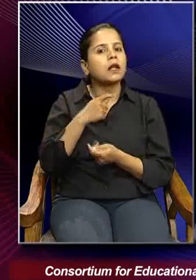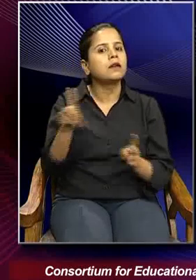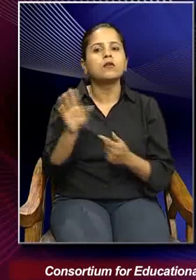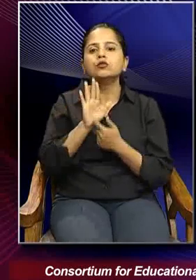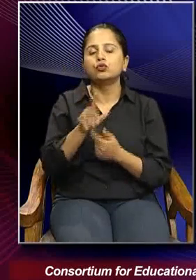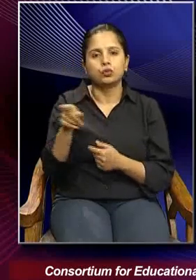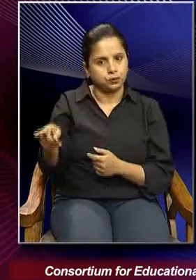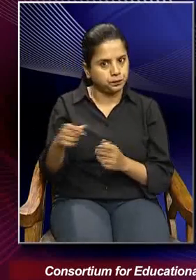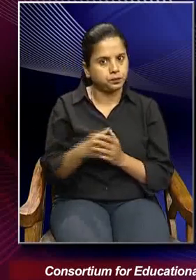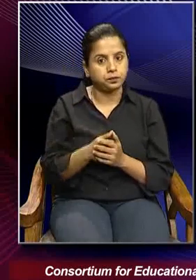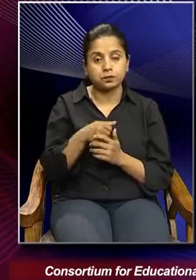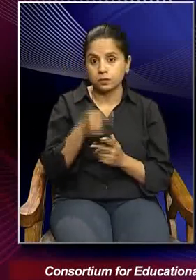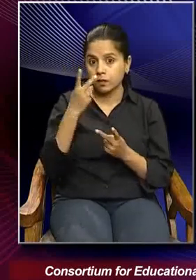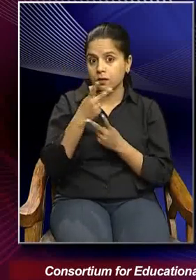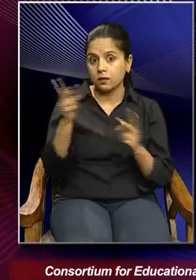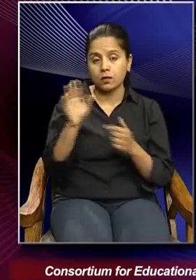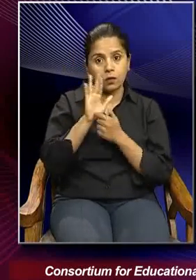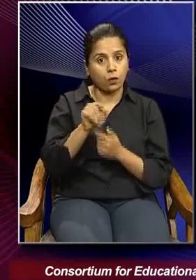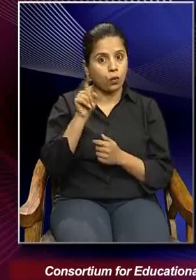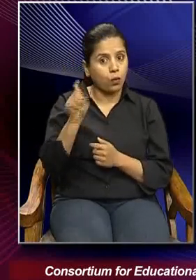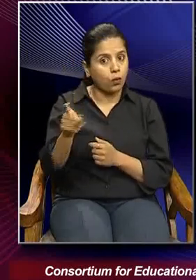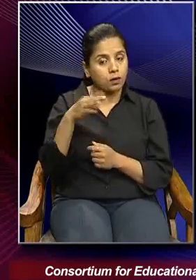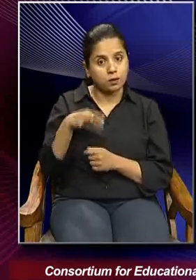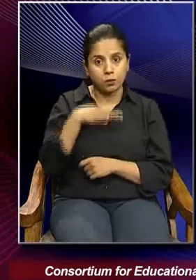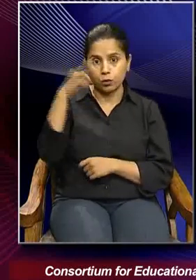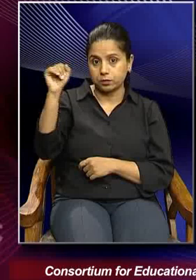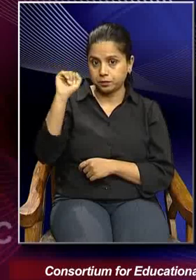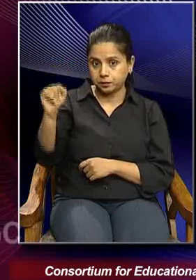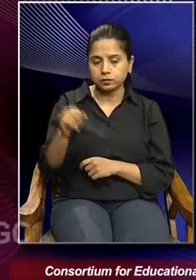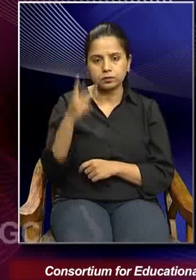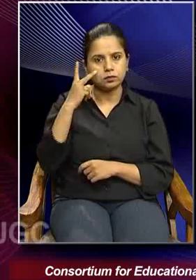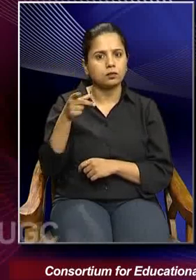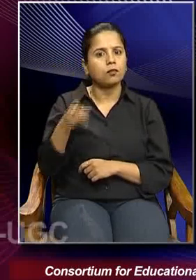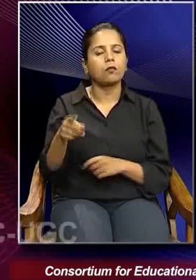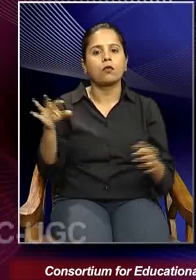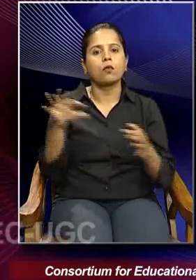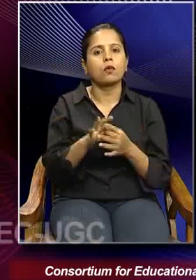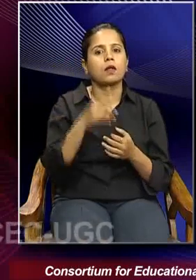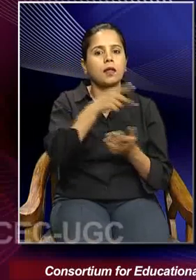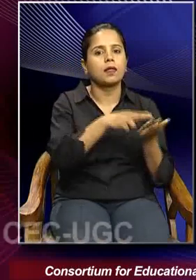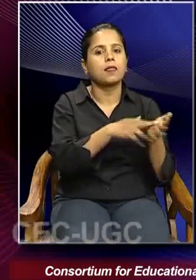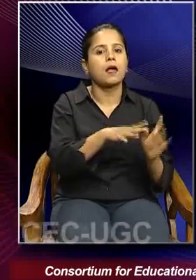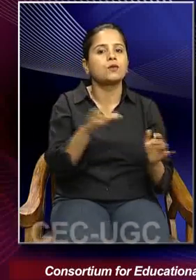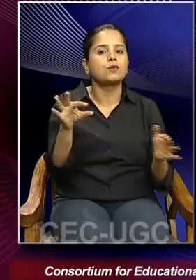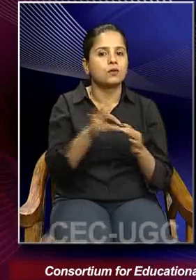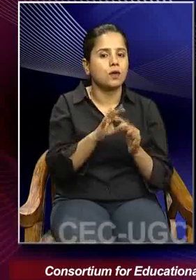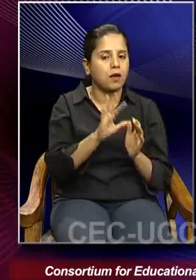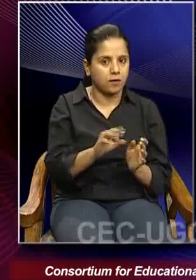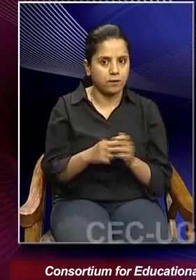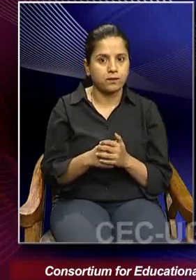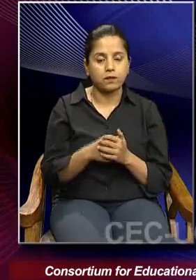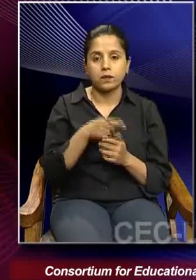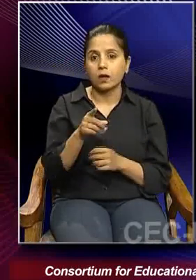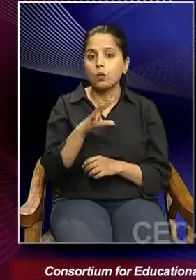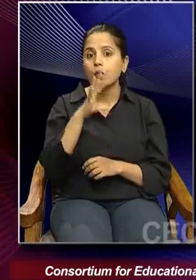And this reflection of the Purush, this comes into the contact with the Prakriti. So it's not the